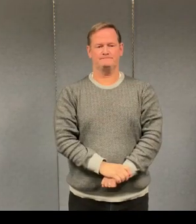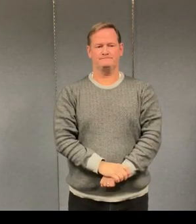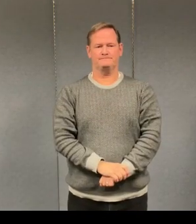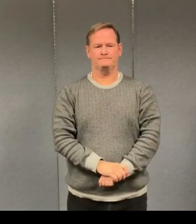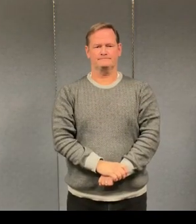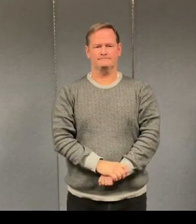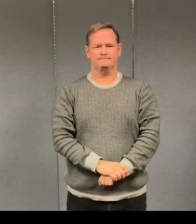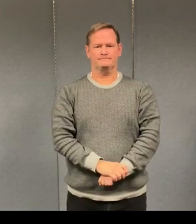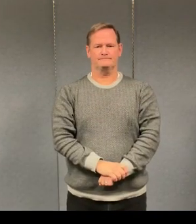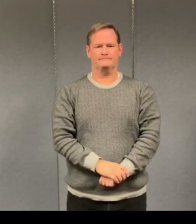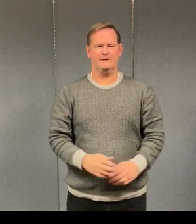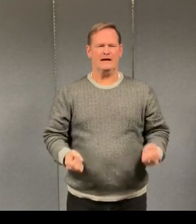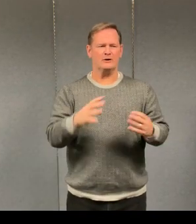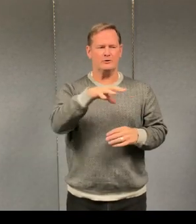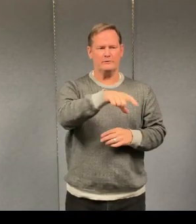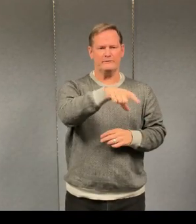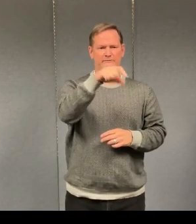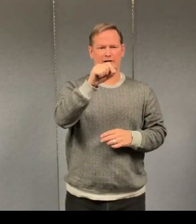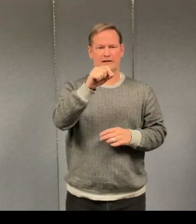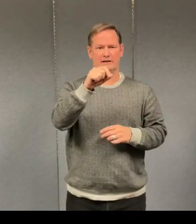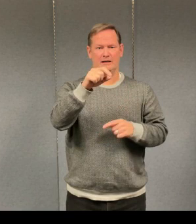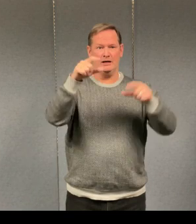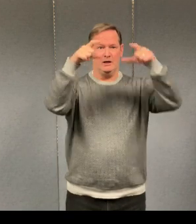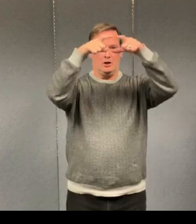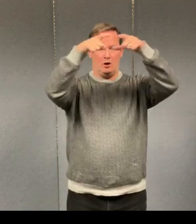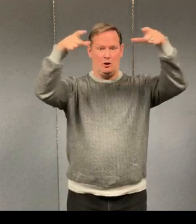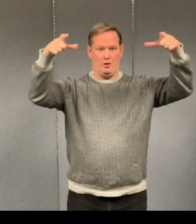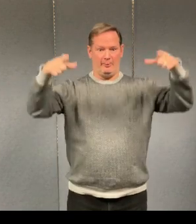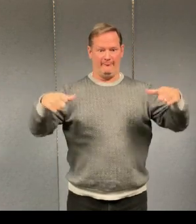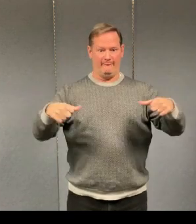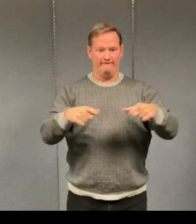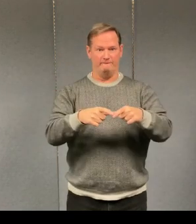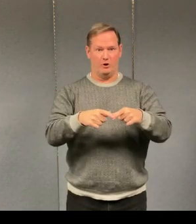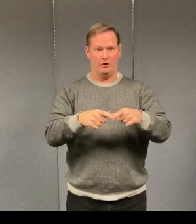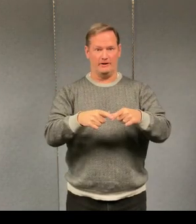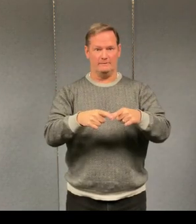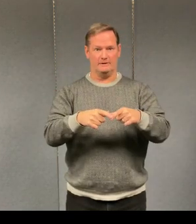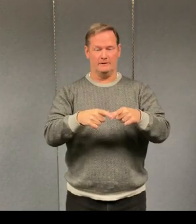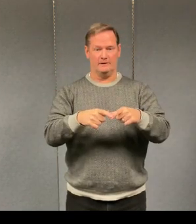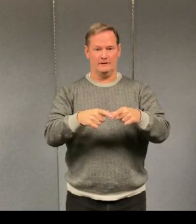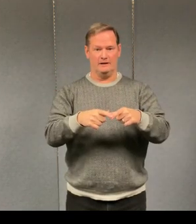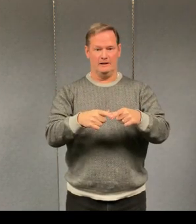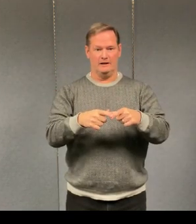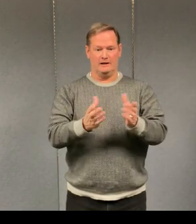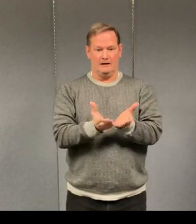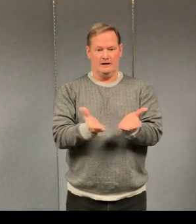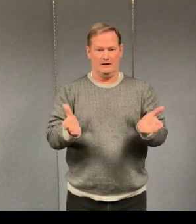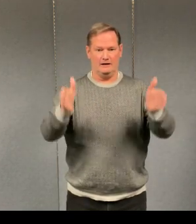of a container and how to measure the area of a triangle. You might